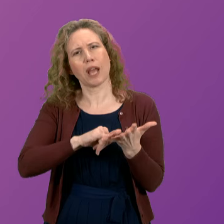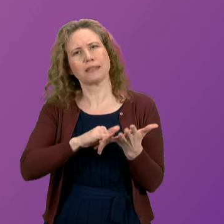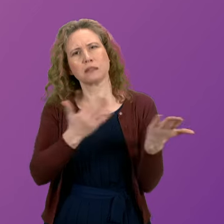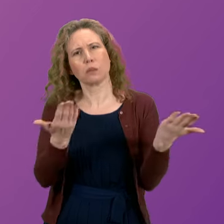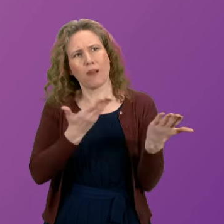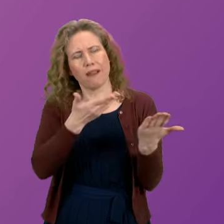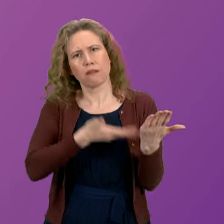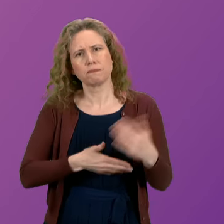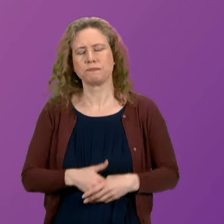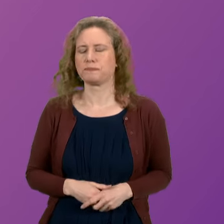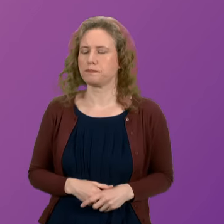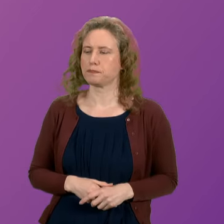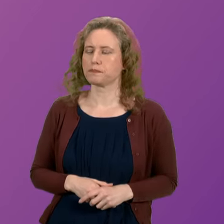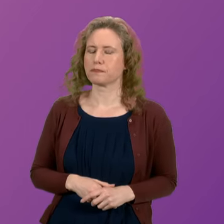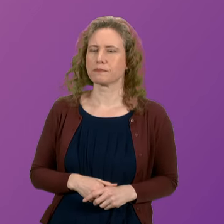First Minister.